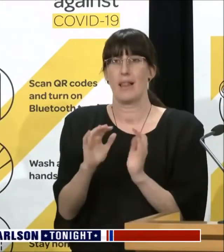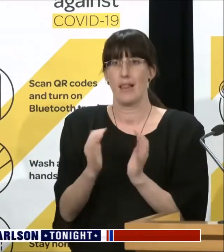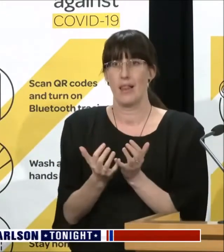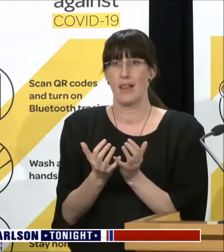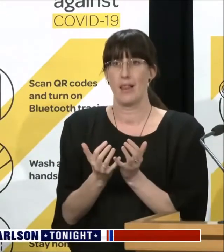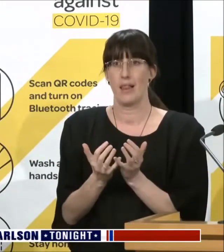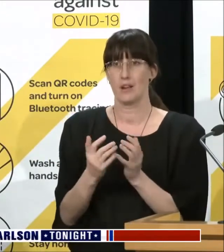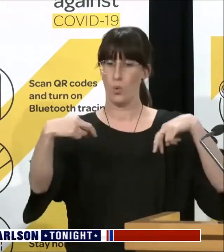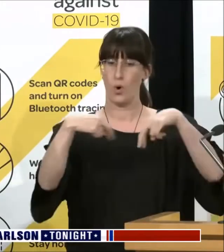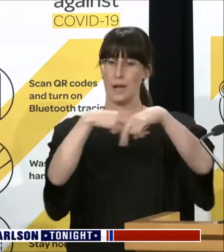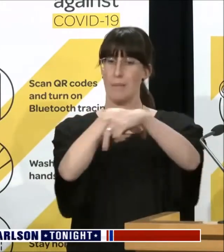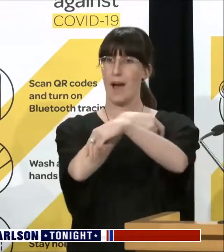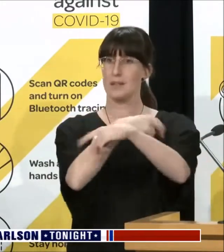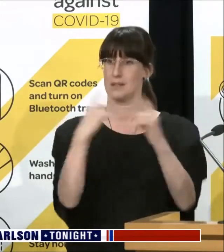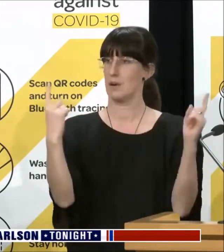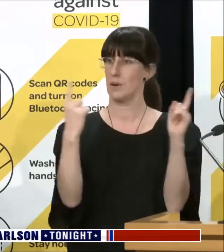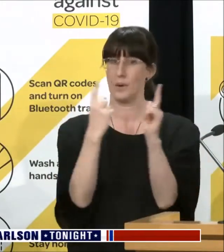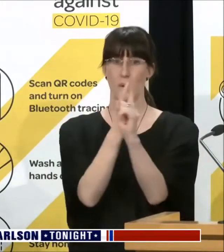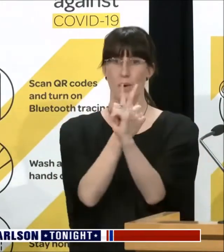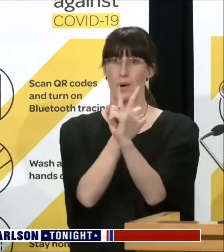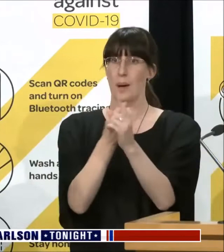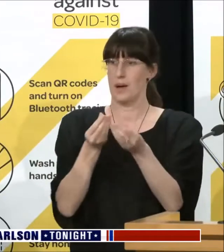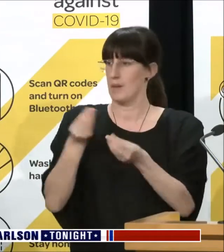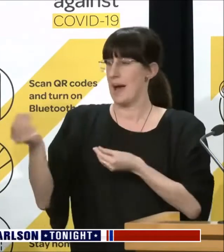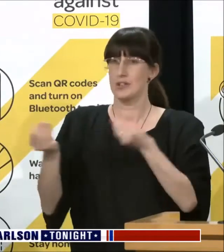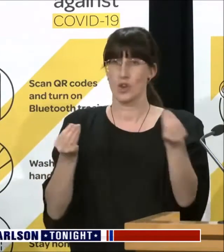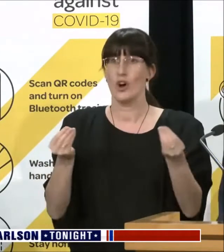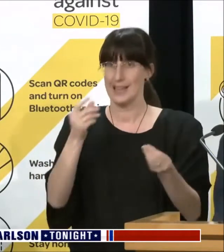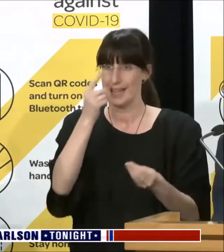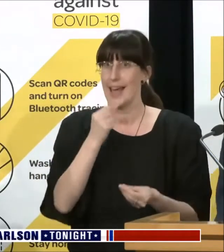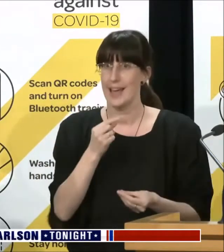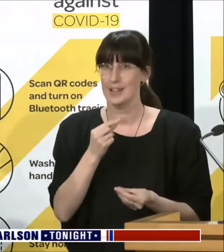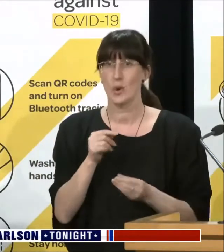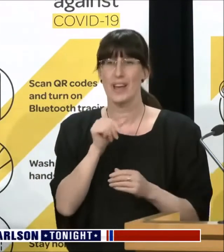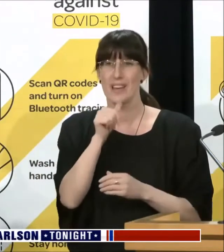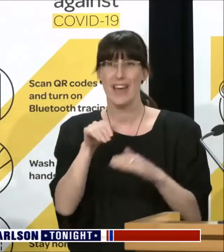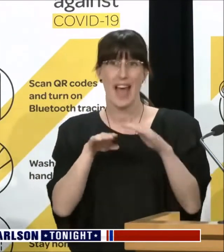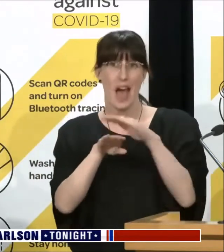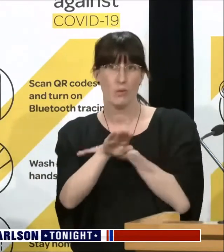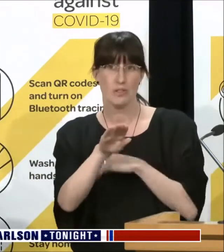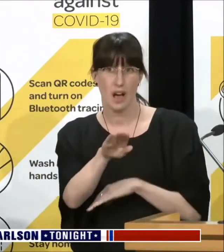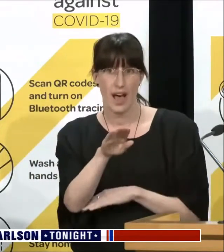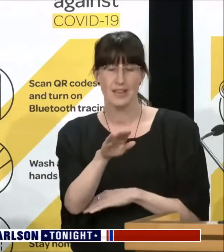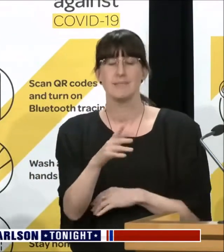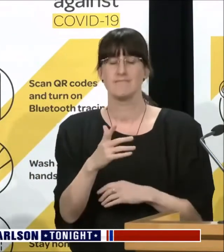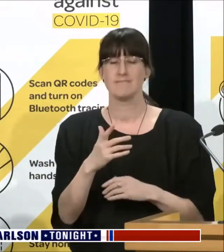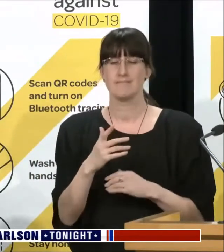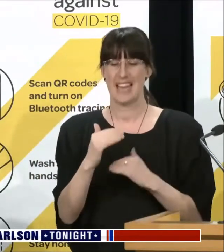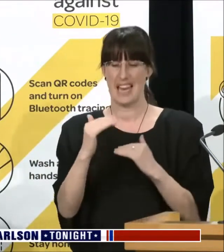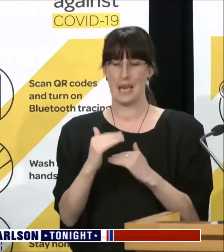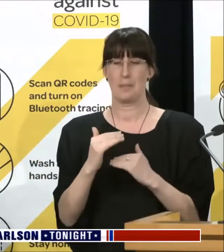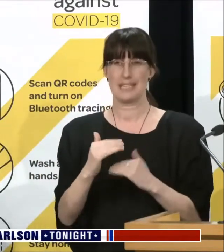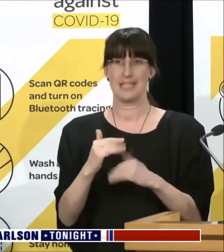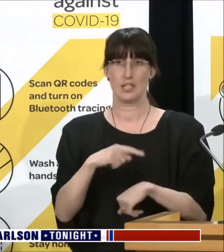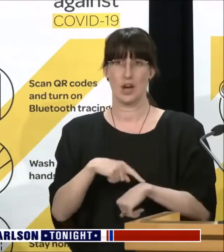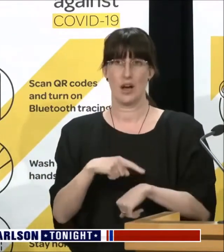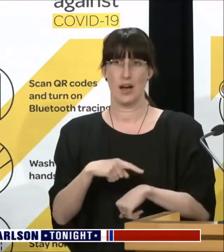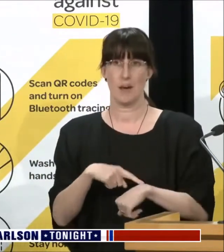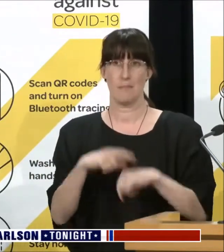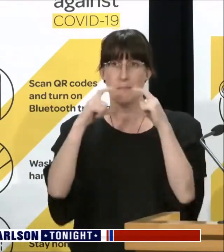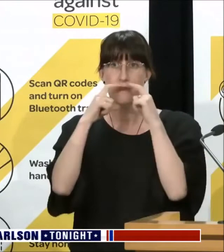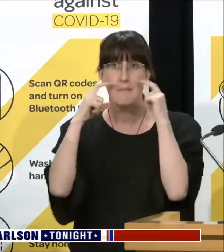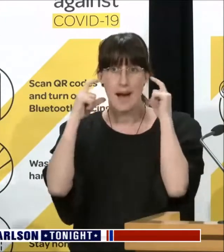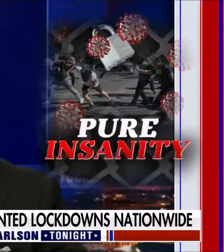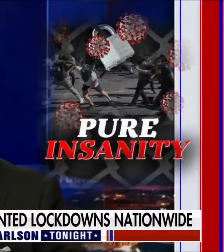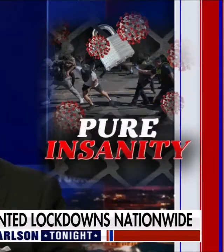simple principles. So keep those movements outside to the bare minimum, wear a mask, and make sure you keep up that physical